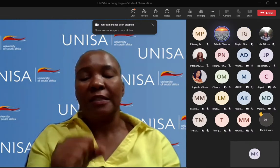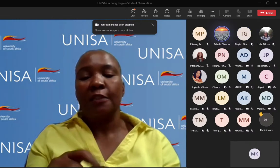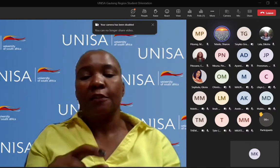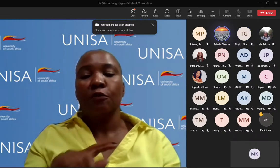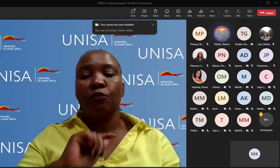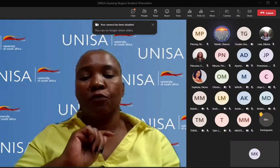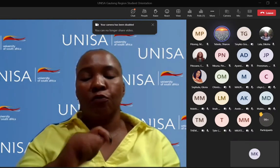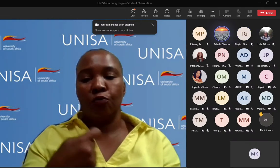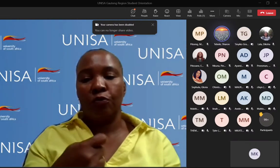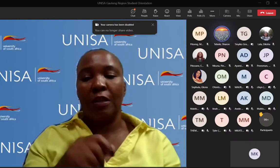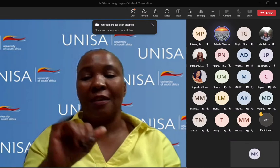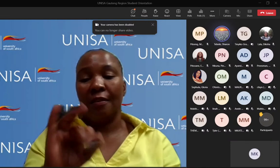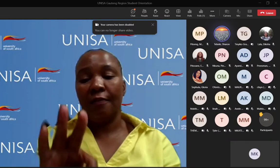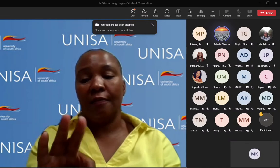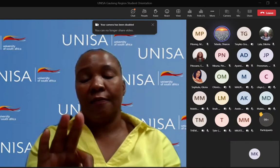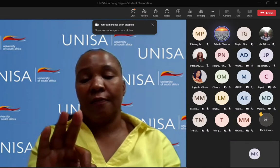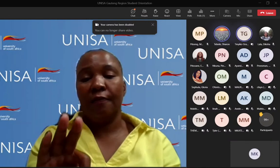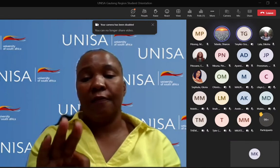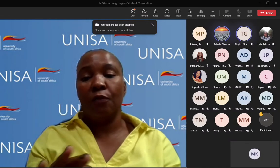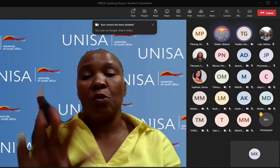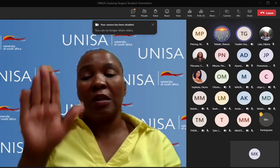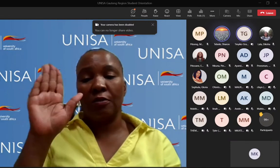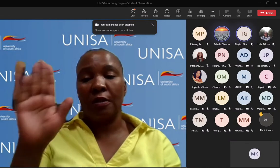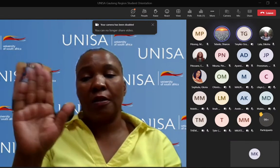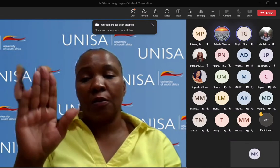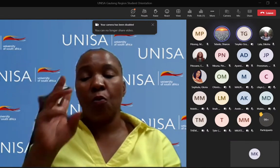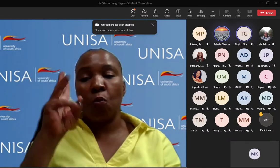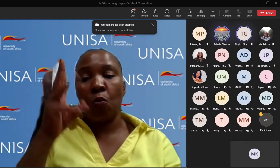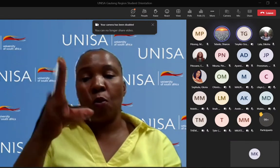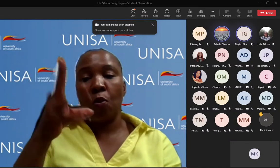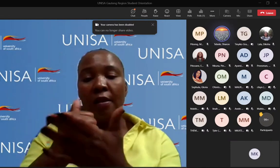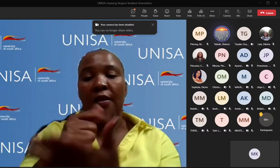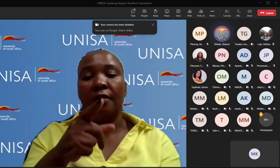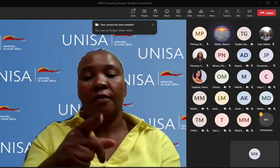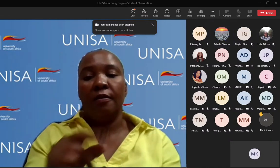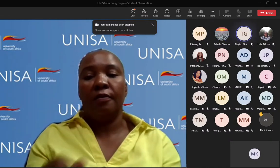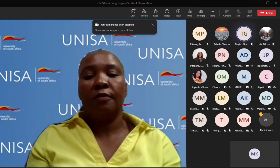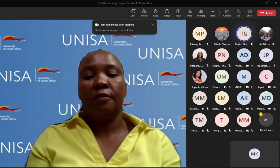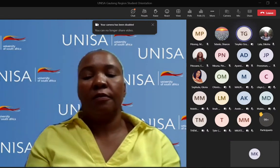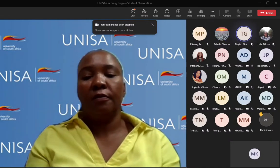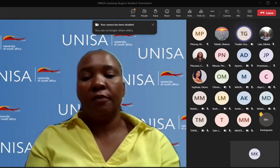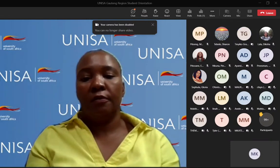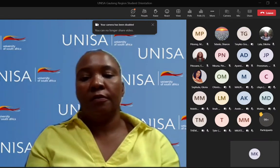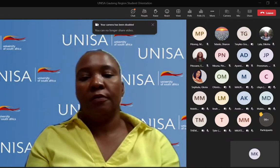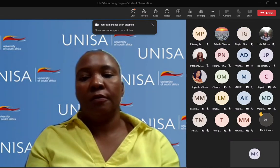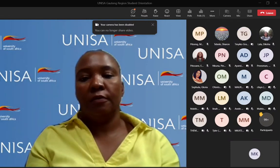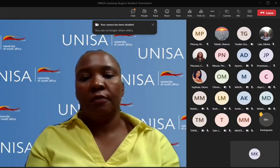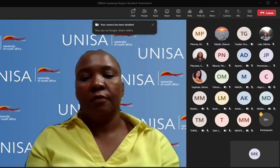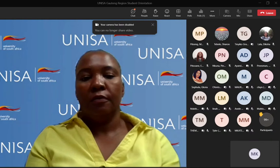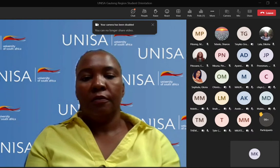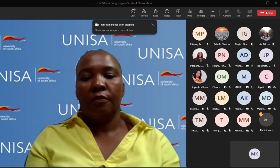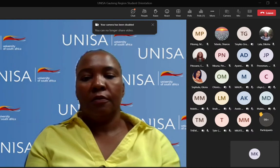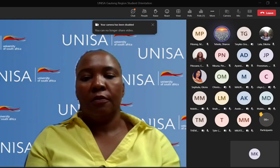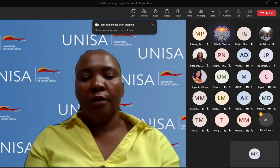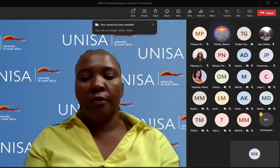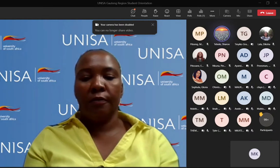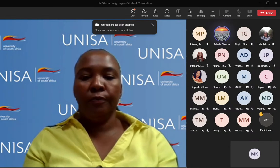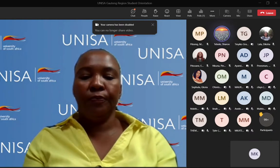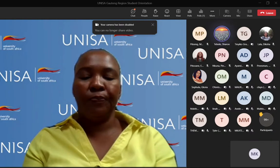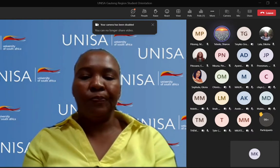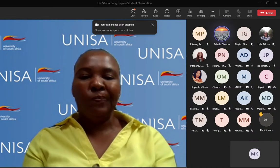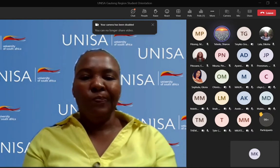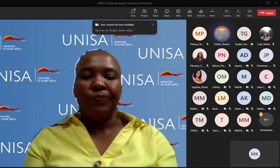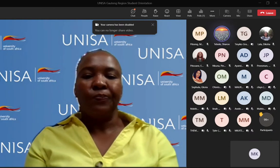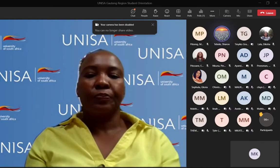enable your mic so you can actually be able to unmute and ask your question right okay